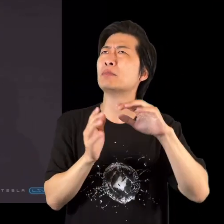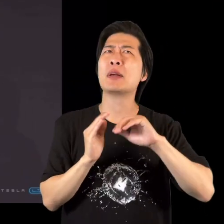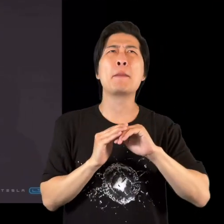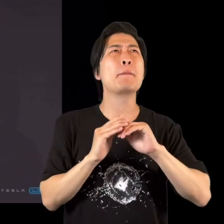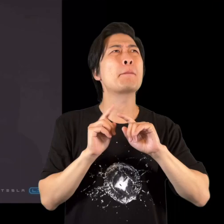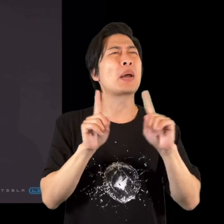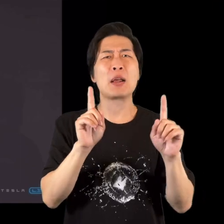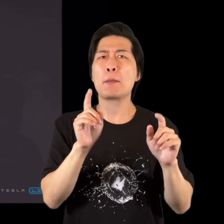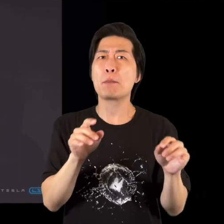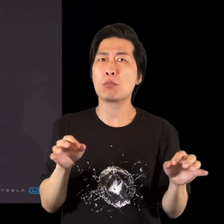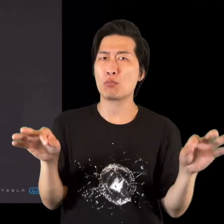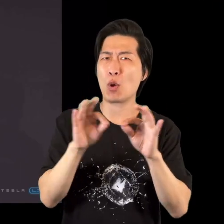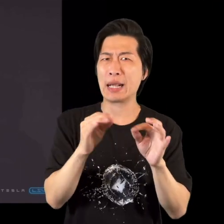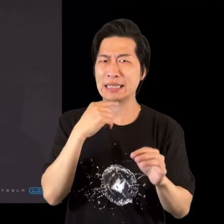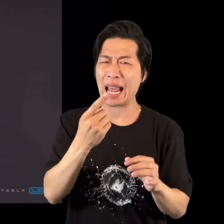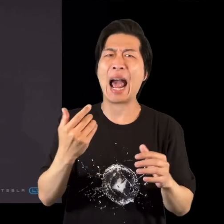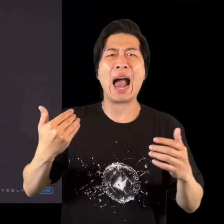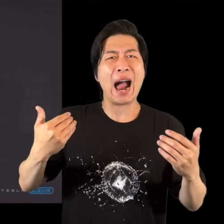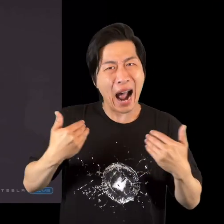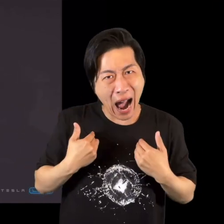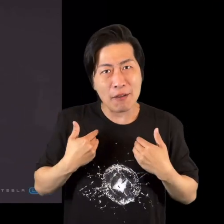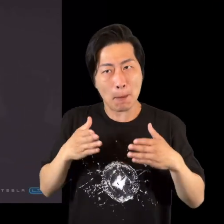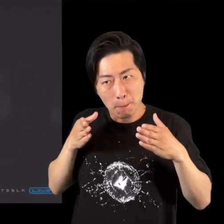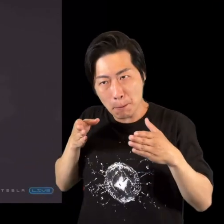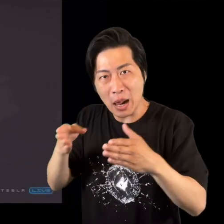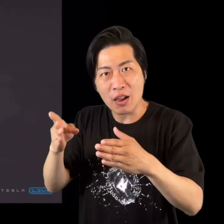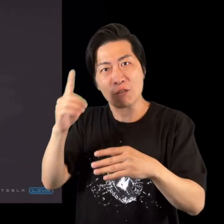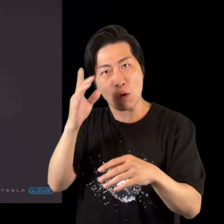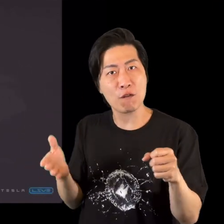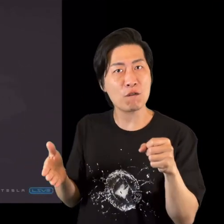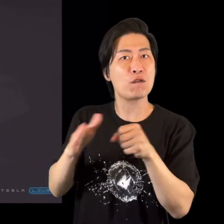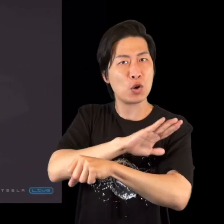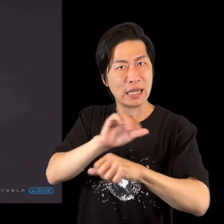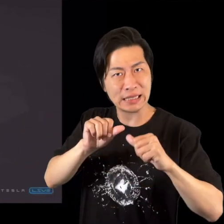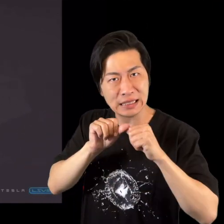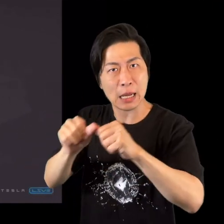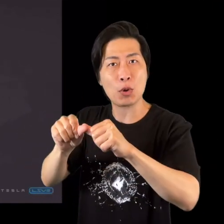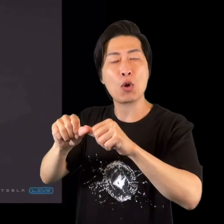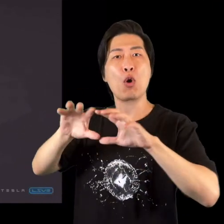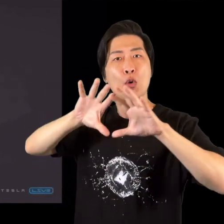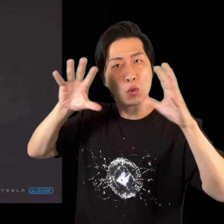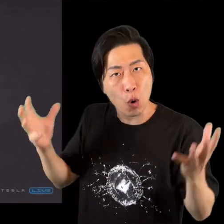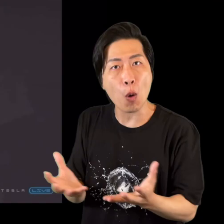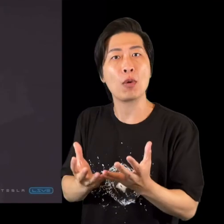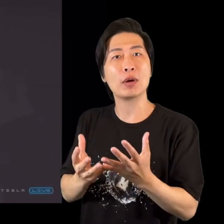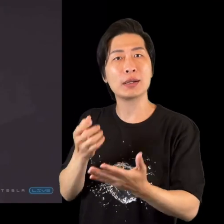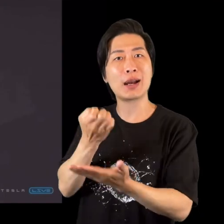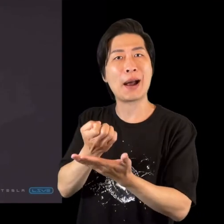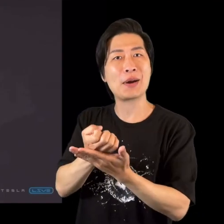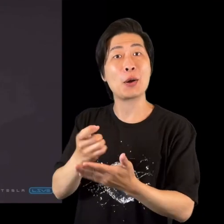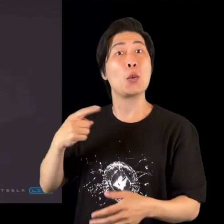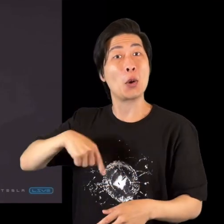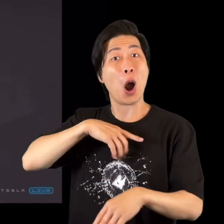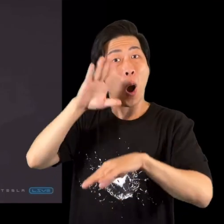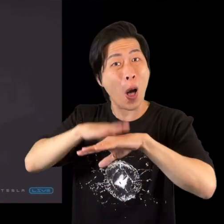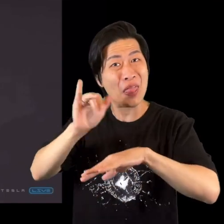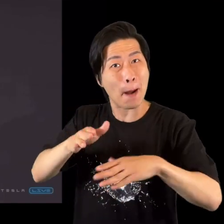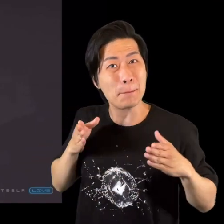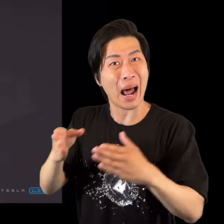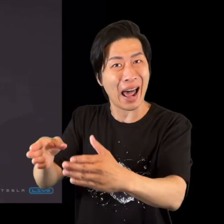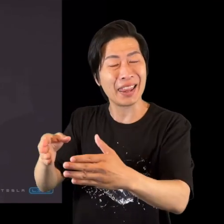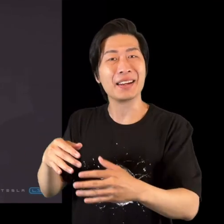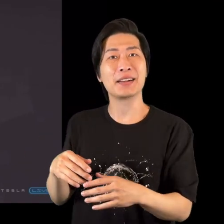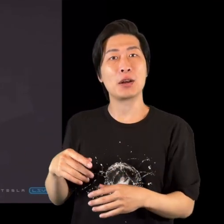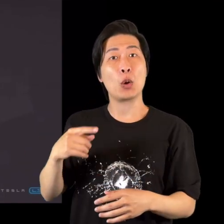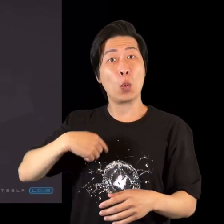say that there is a path to a fully sustainable global economy, that we are on that path,